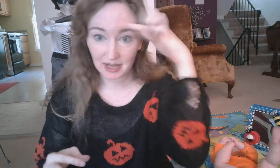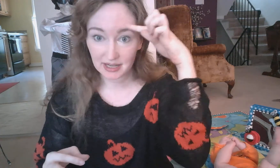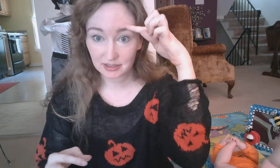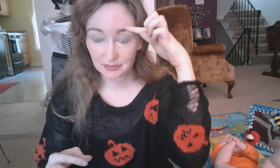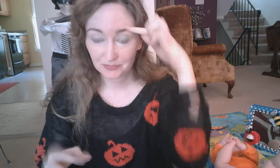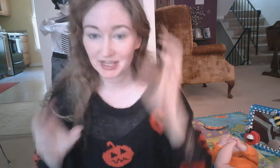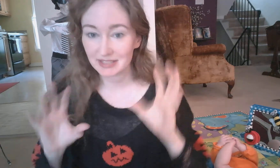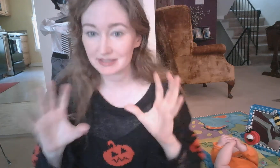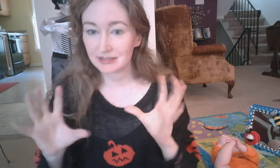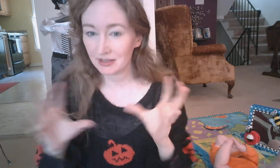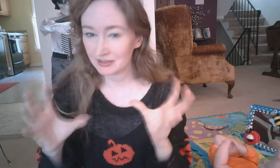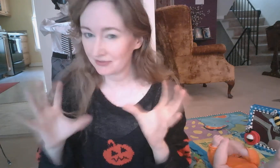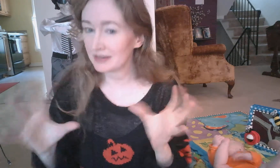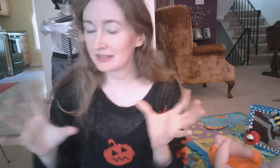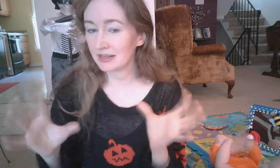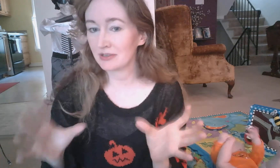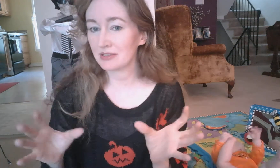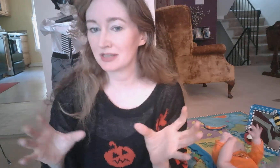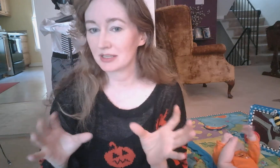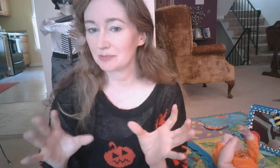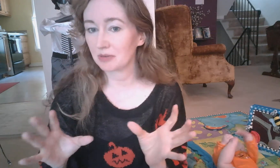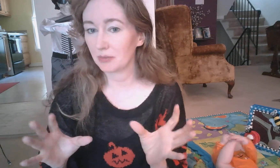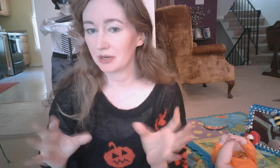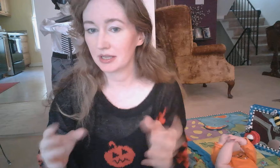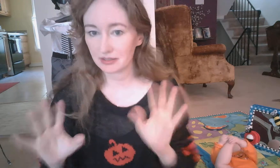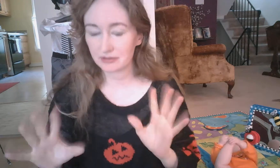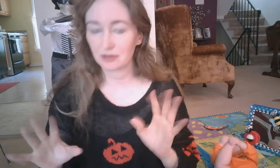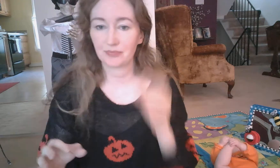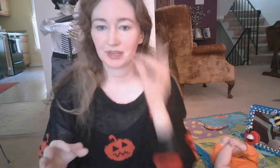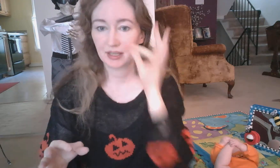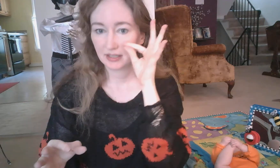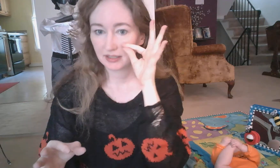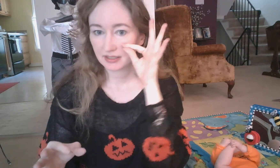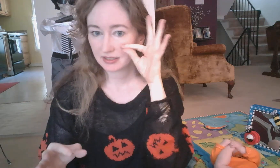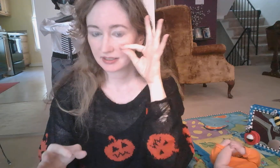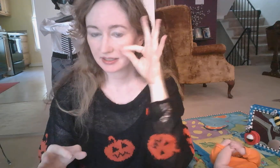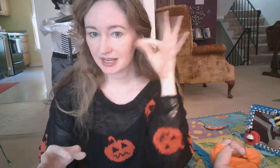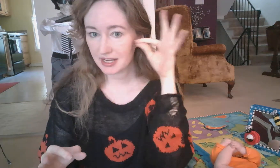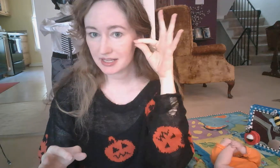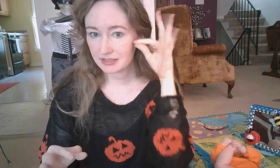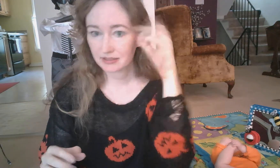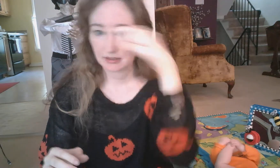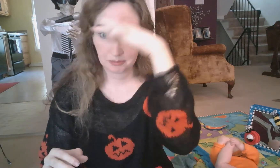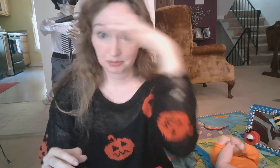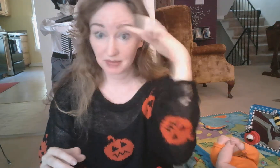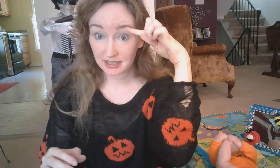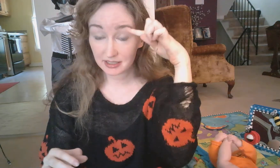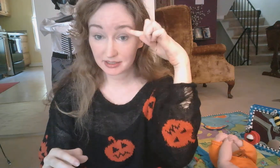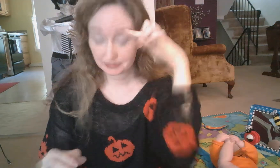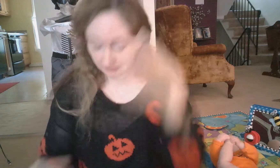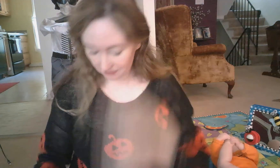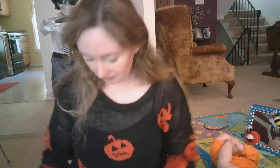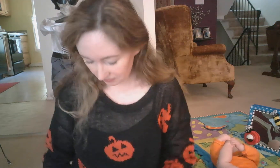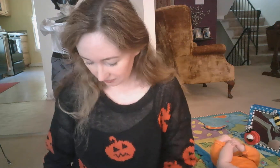black. That's, as far as I understand, that's proper ASL. So cat black.